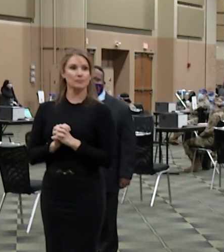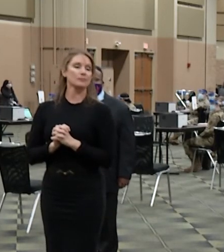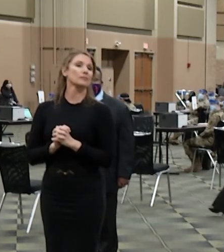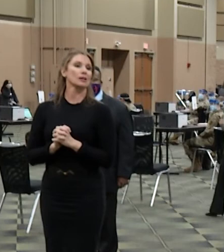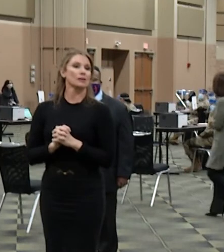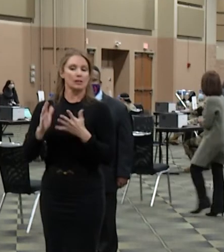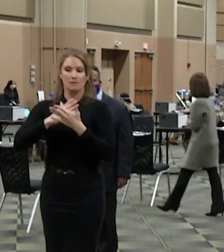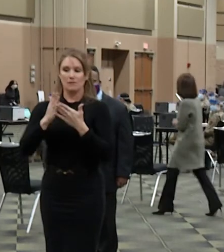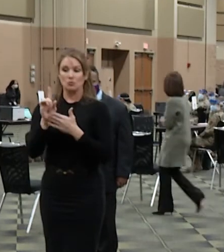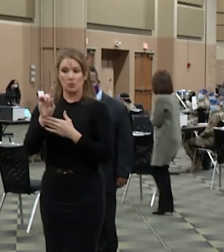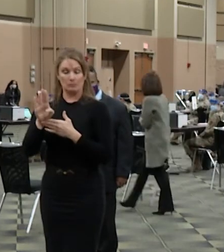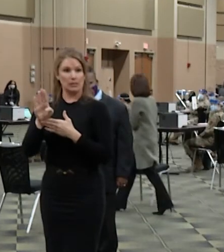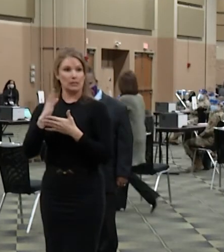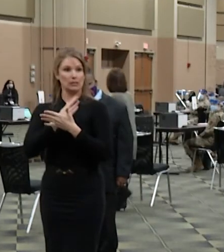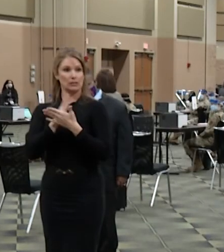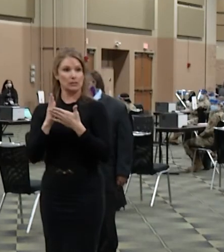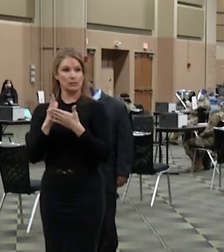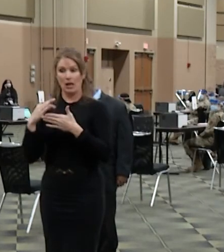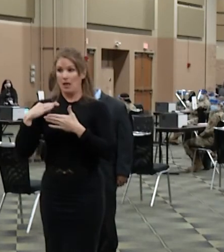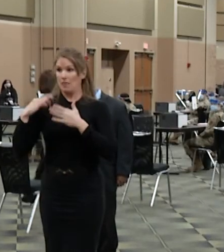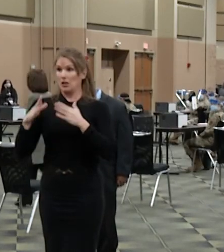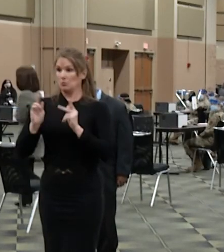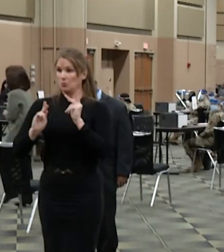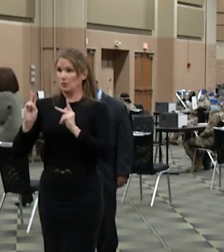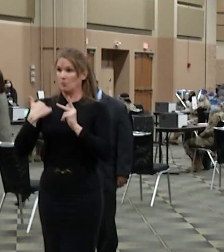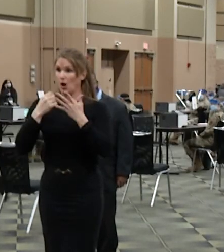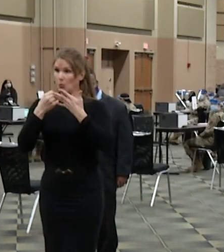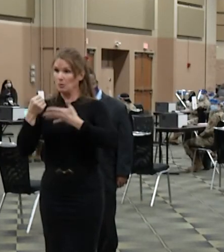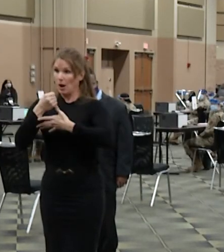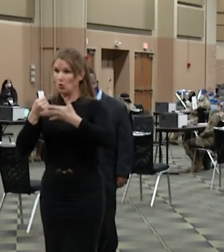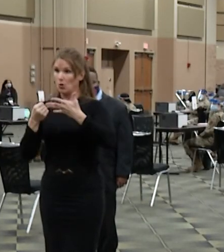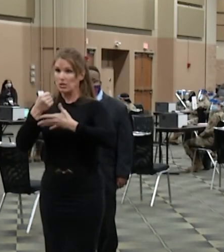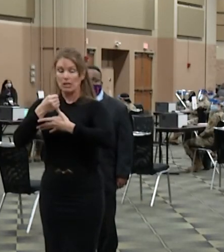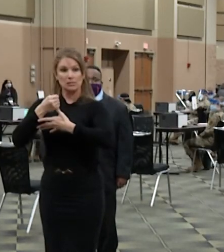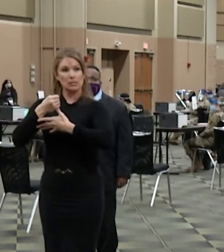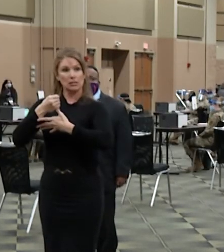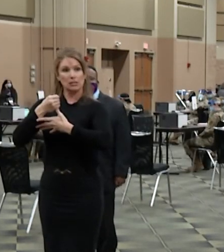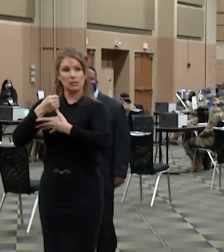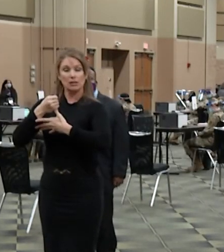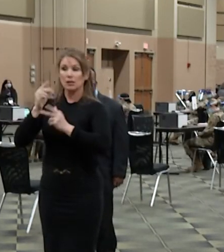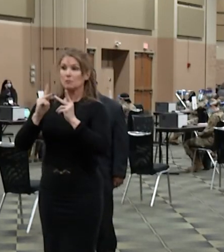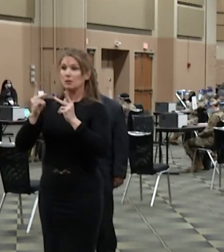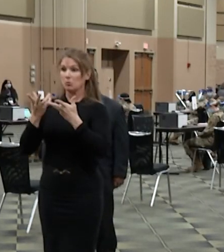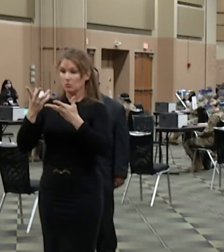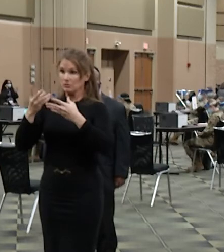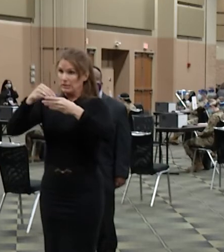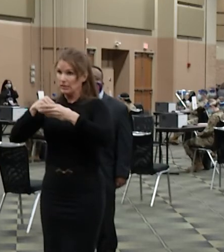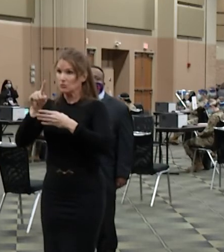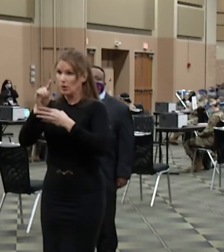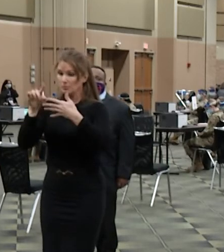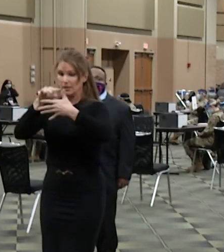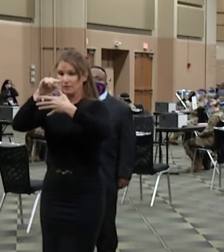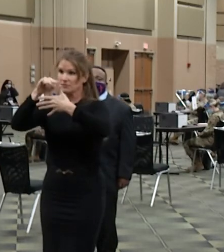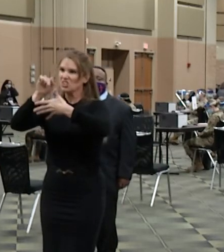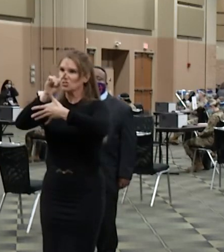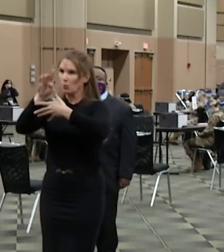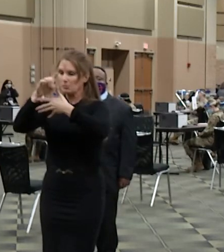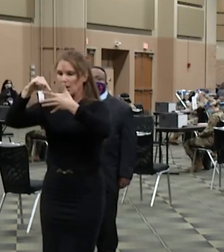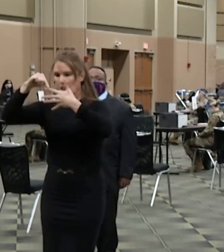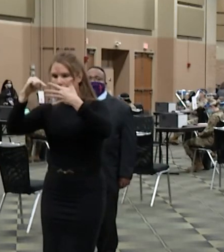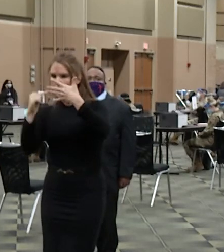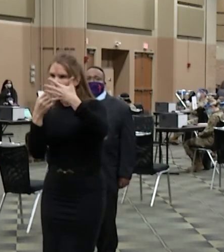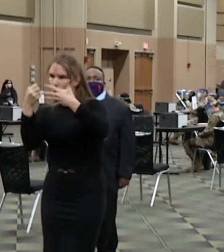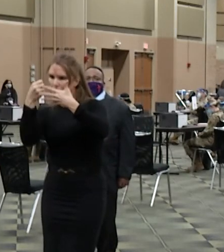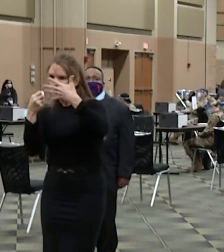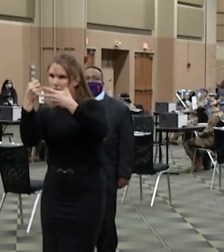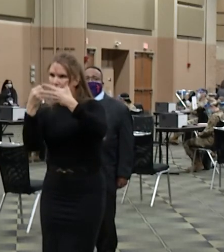1B eligible people, are we prioritizing people within that people with comorbidities that are